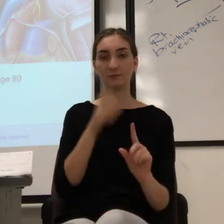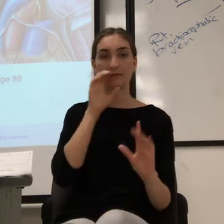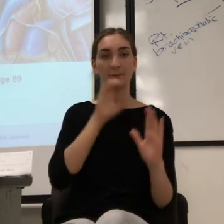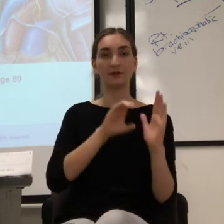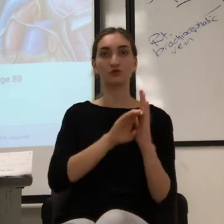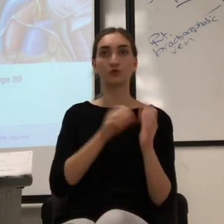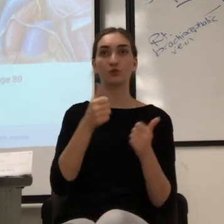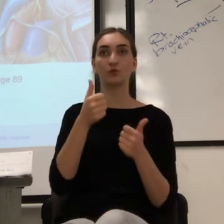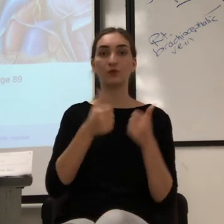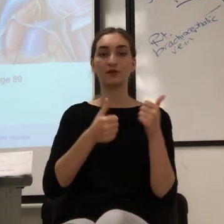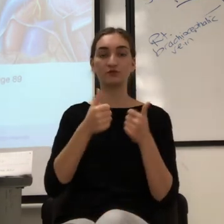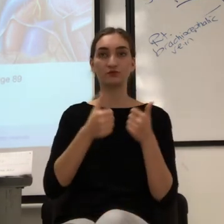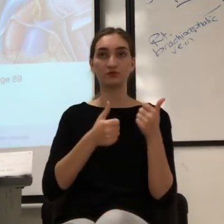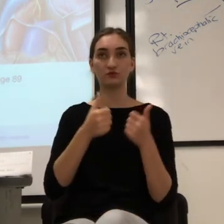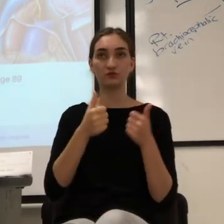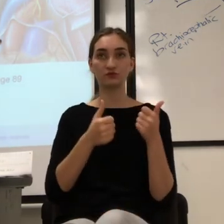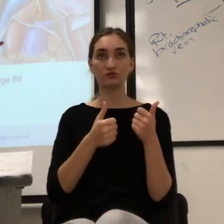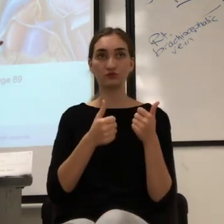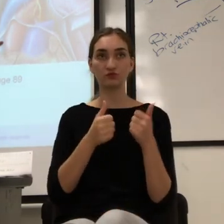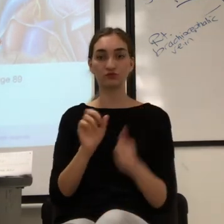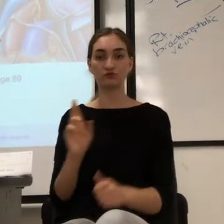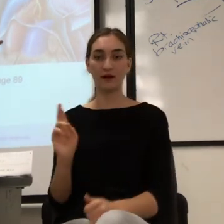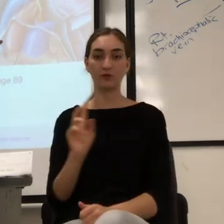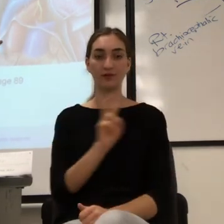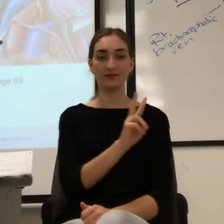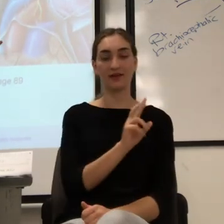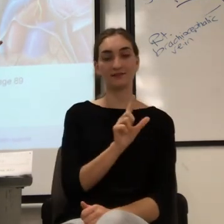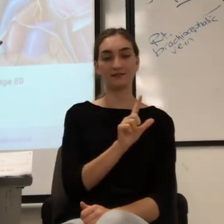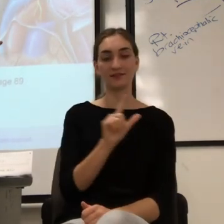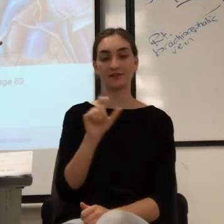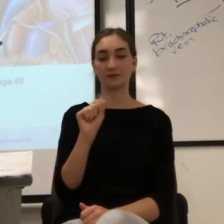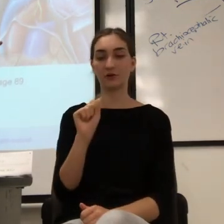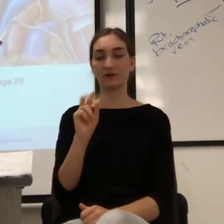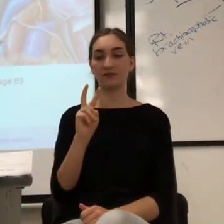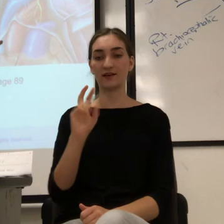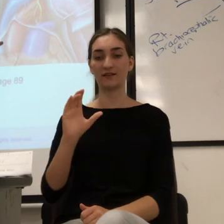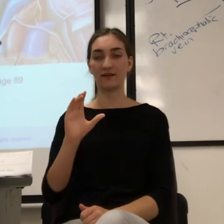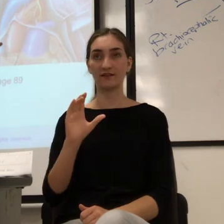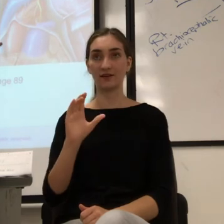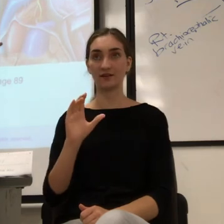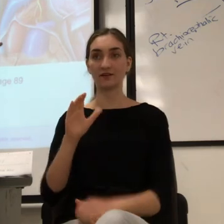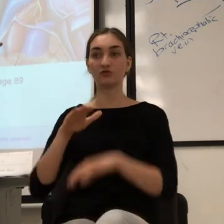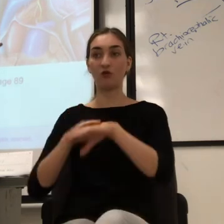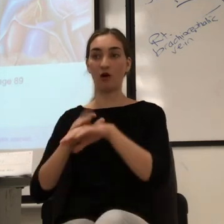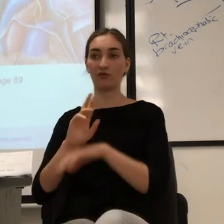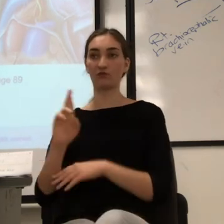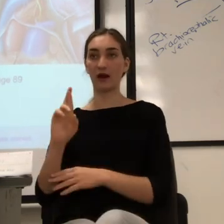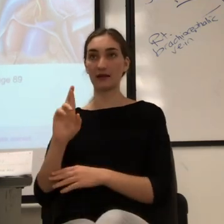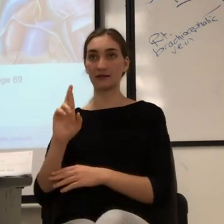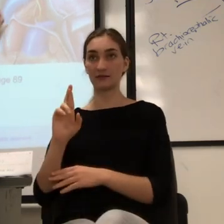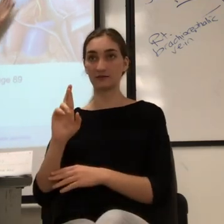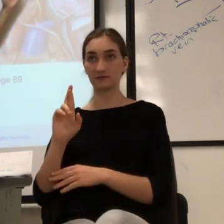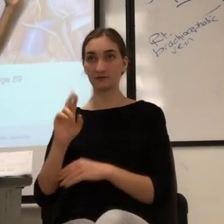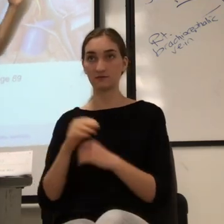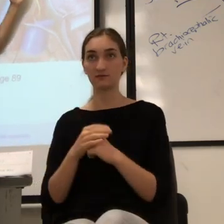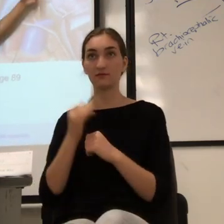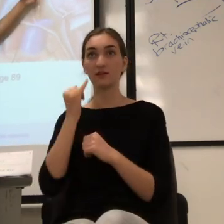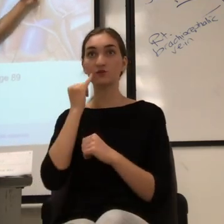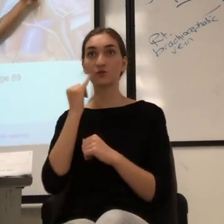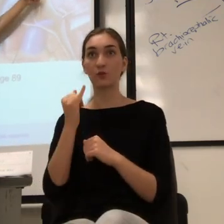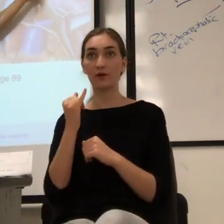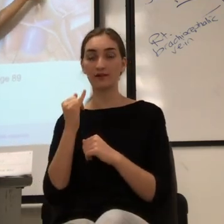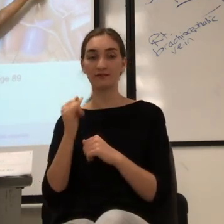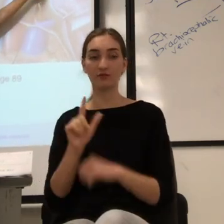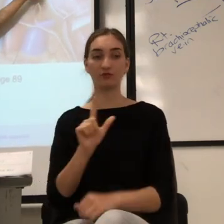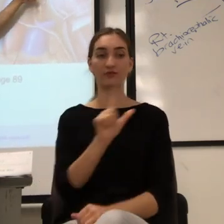what side is the superior vena cava on, the right or the left? The right. It's on the right side. So if you're on the